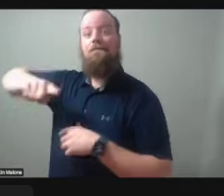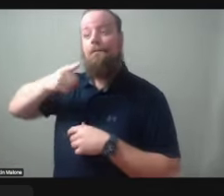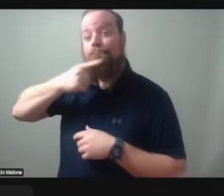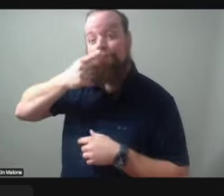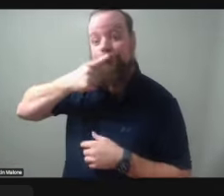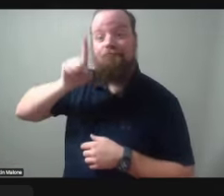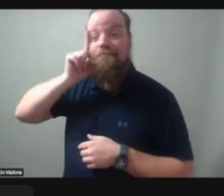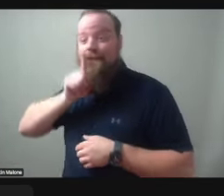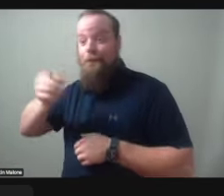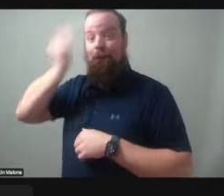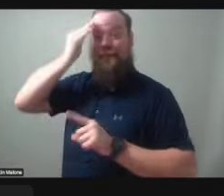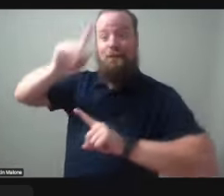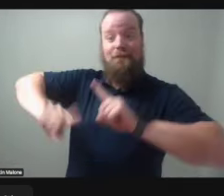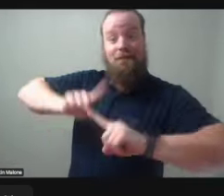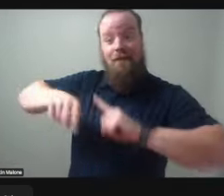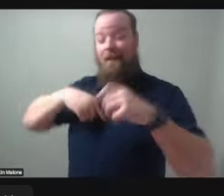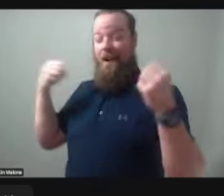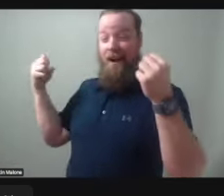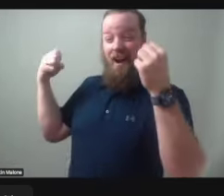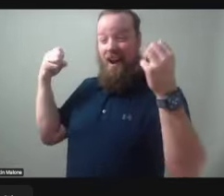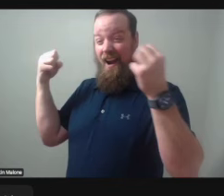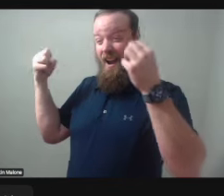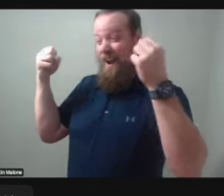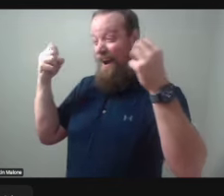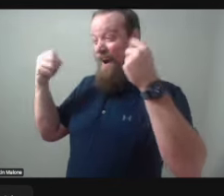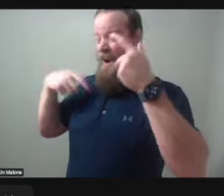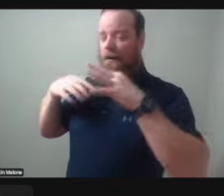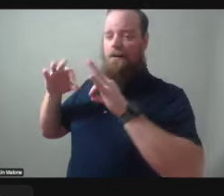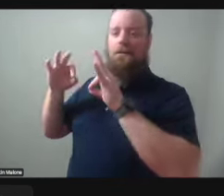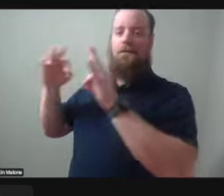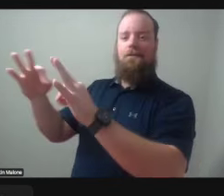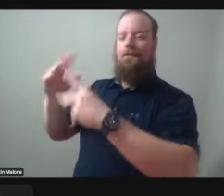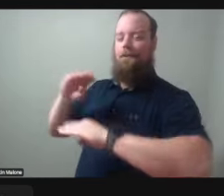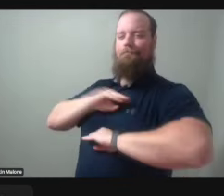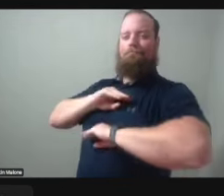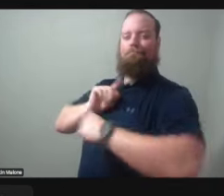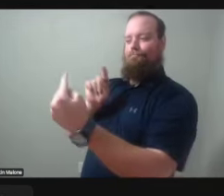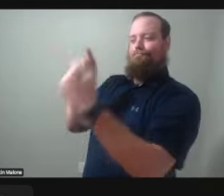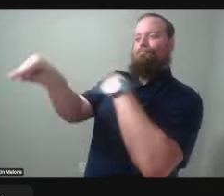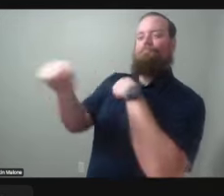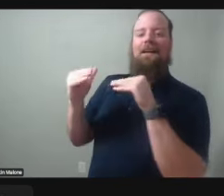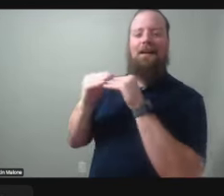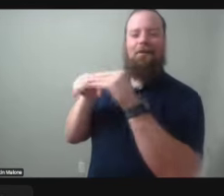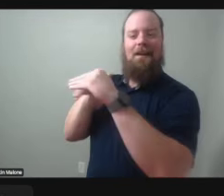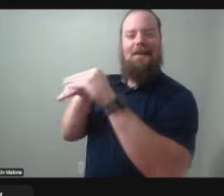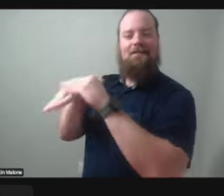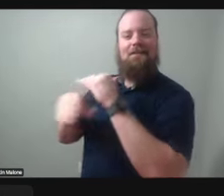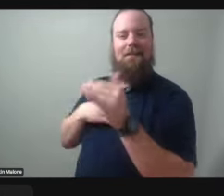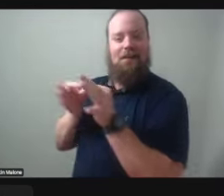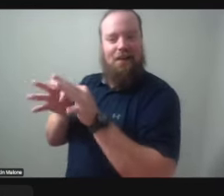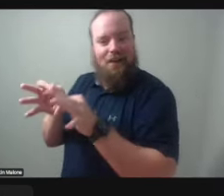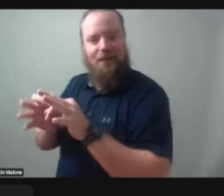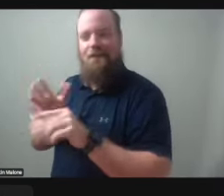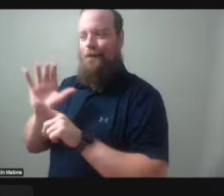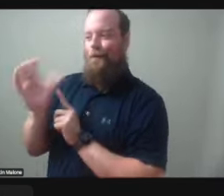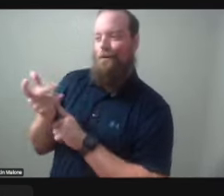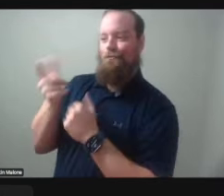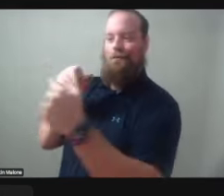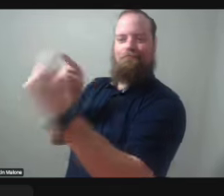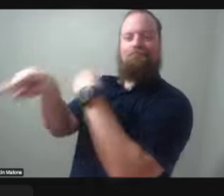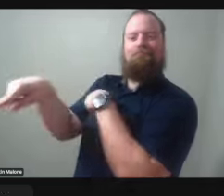after having those interactions where I'm not using my preferred modality. But when I'm with my deaf friends, that's when I recharge because